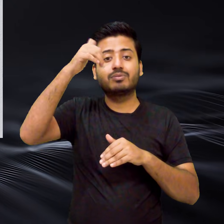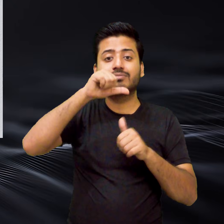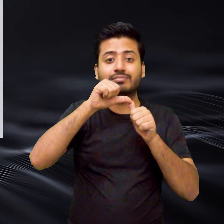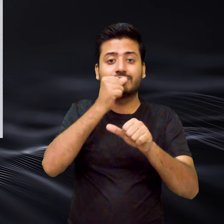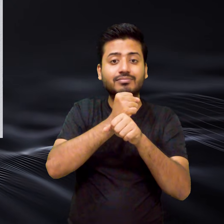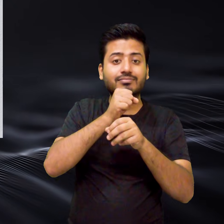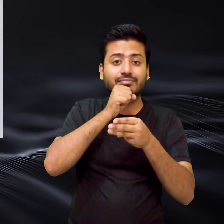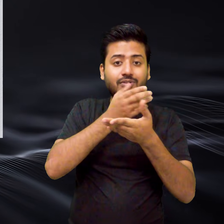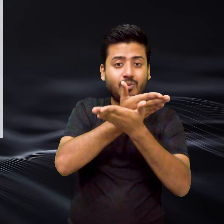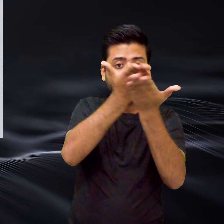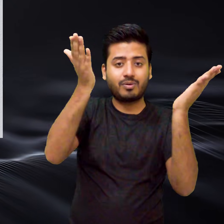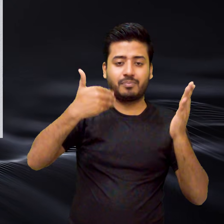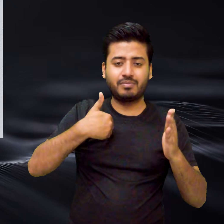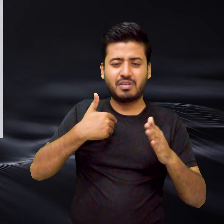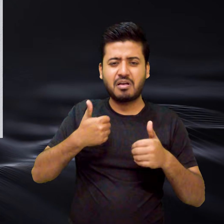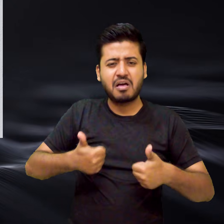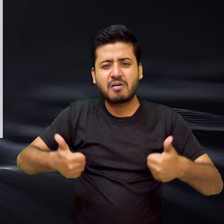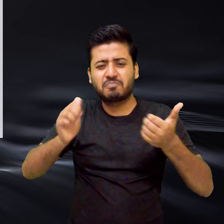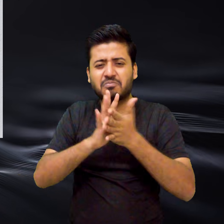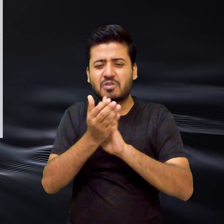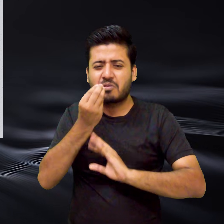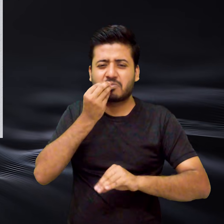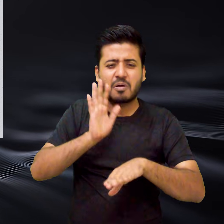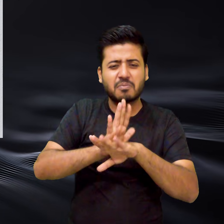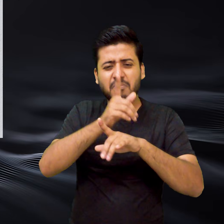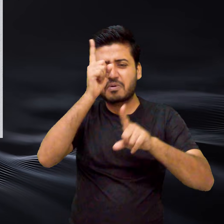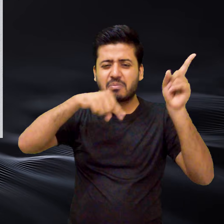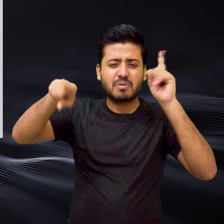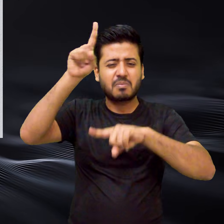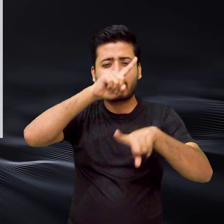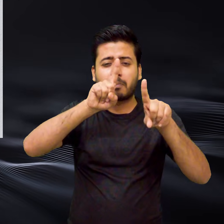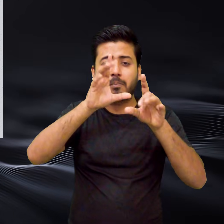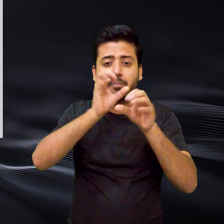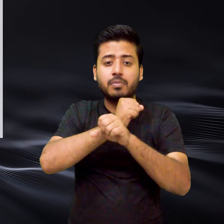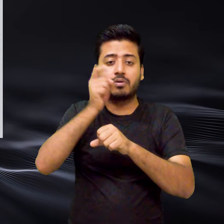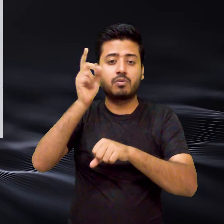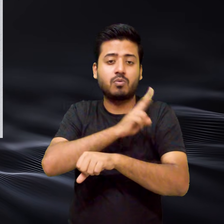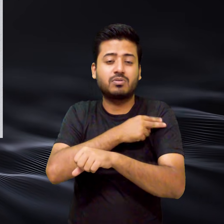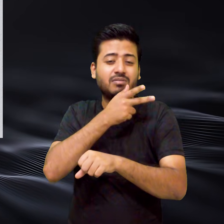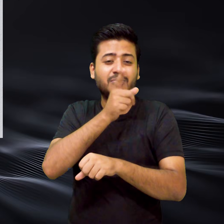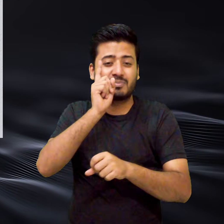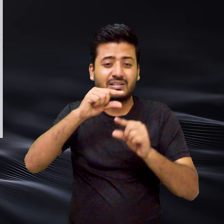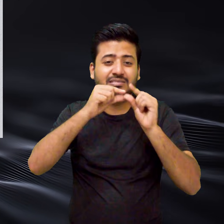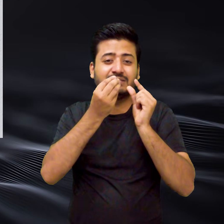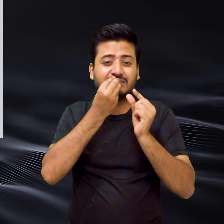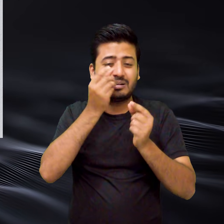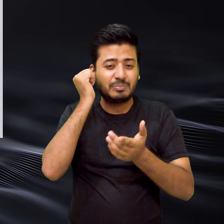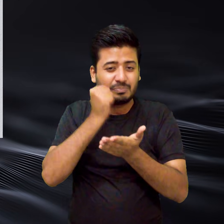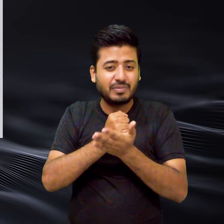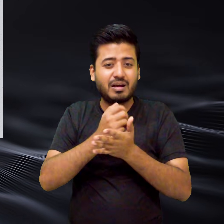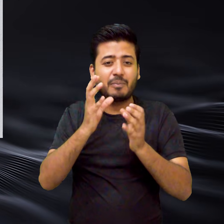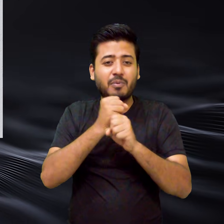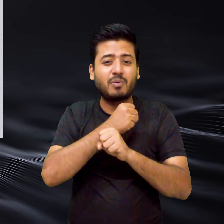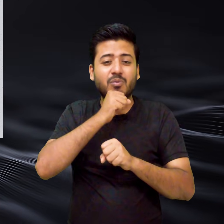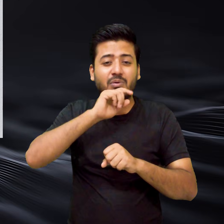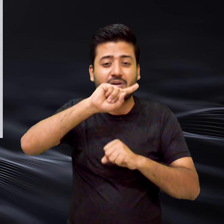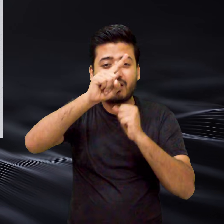oil, which is processed with high heat. Read the ingredient list. A bottle of 100% pure almond oil should list only one